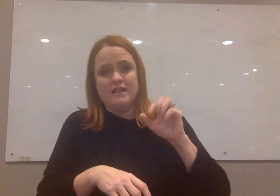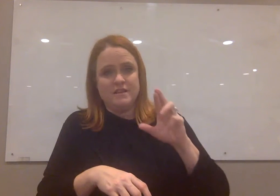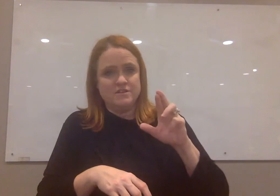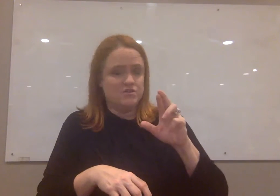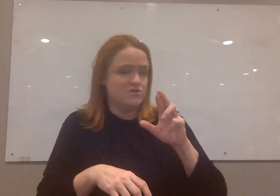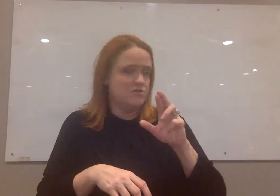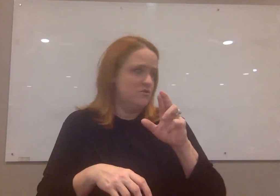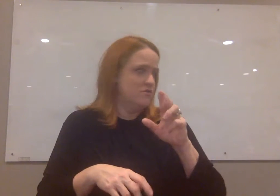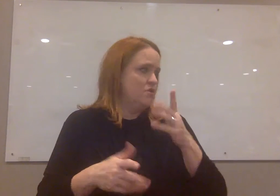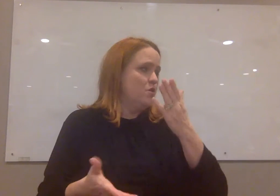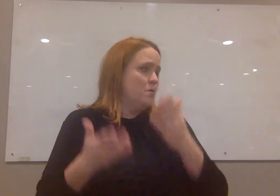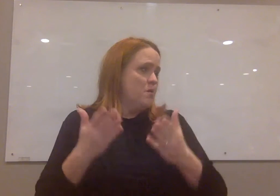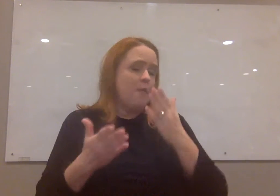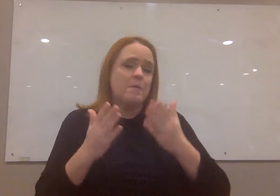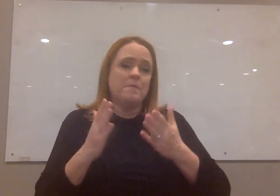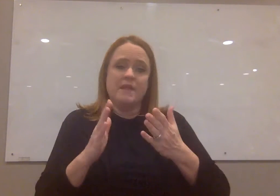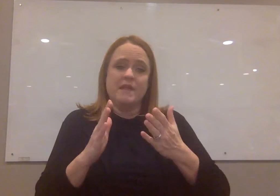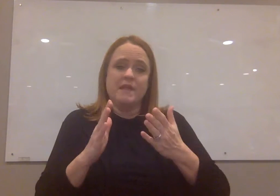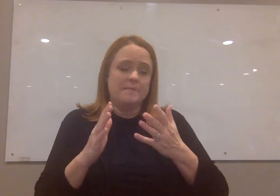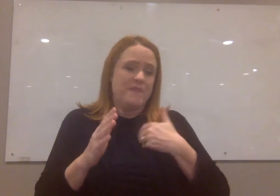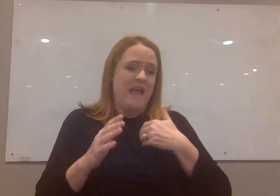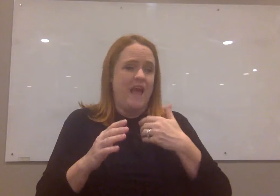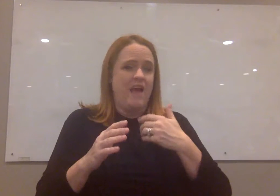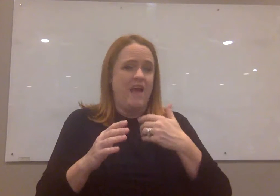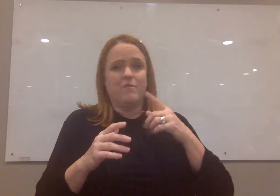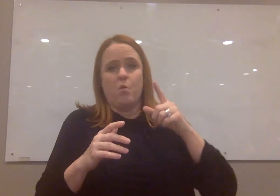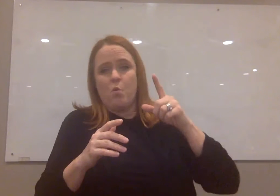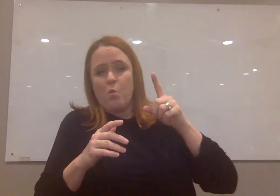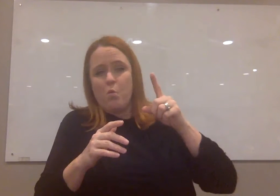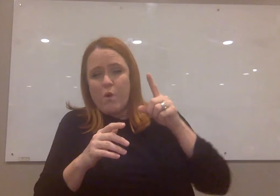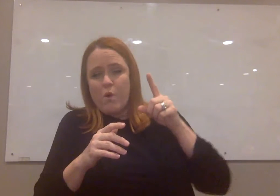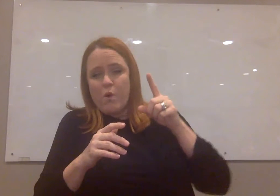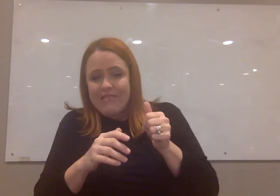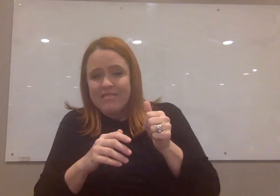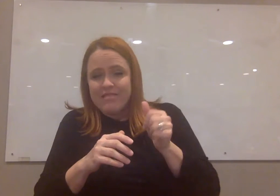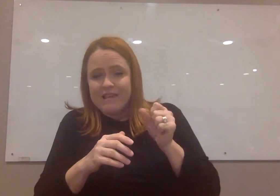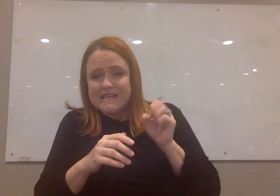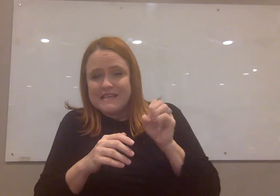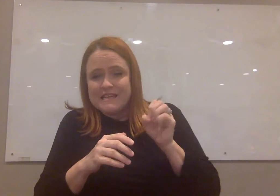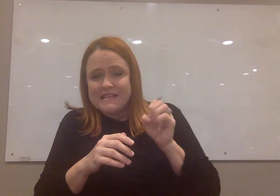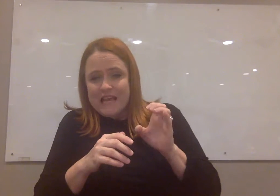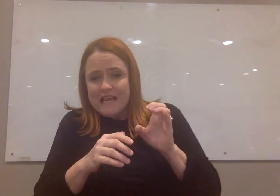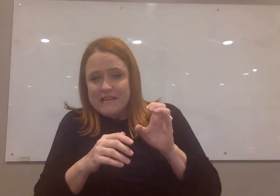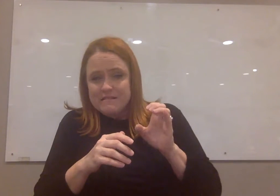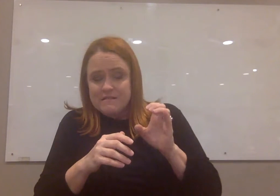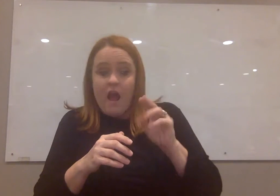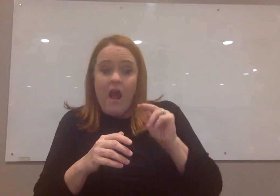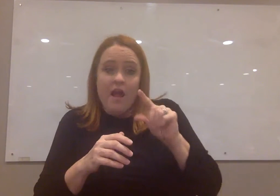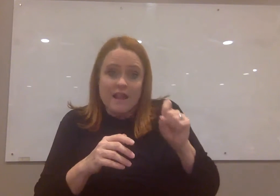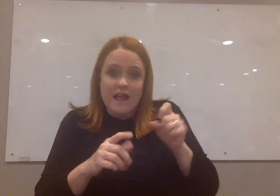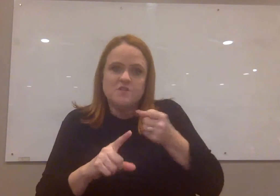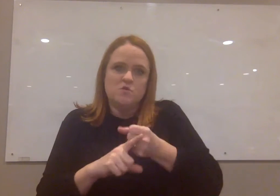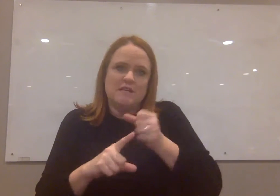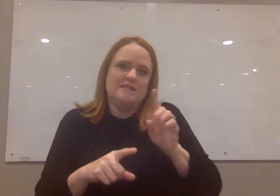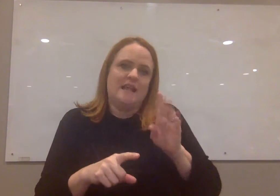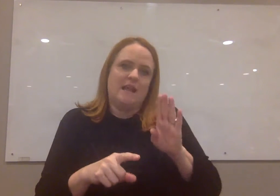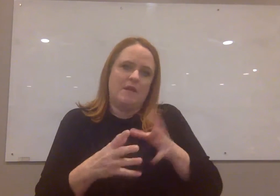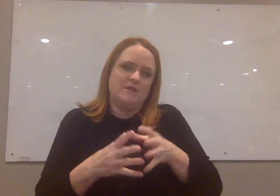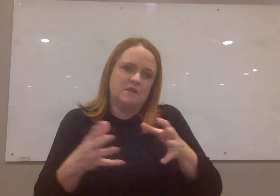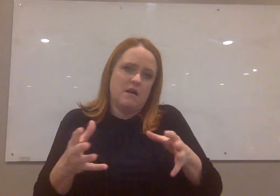probably run in like 1/10 of a second, unless you're hitting the database a lot. And so it's very easy if you have tests